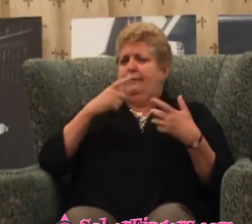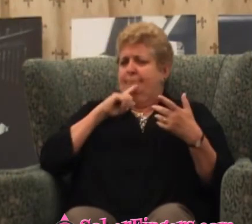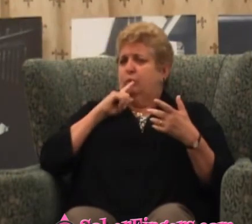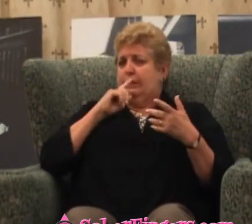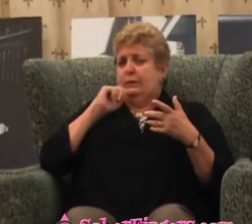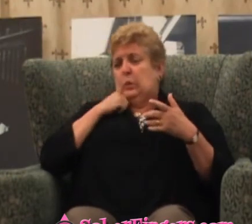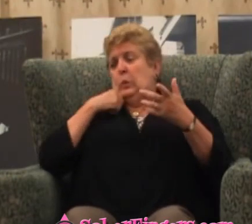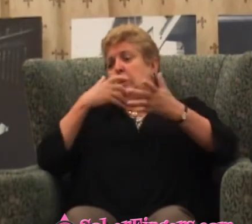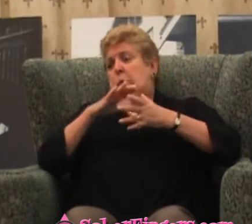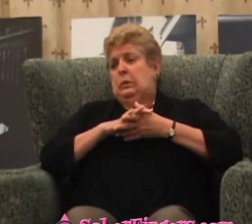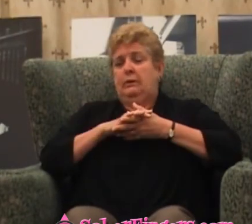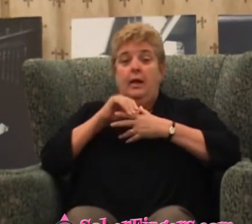I don't have a job yet.